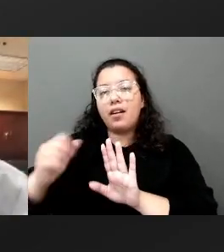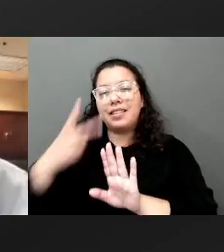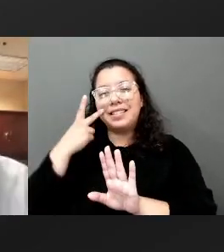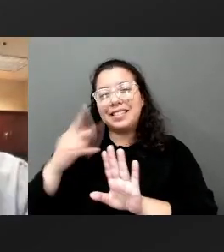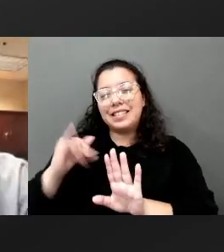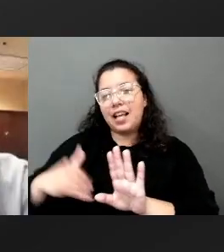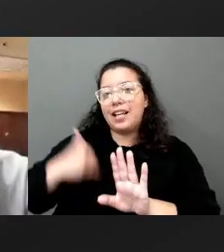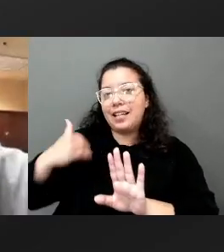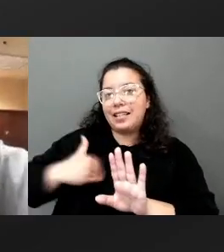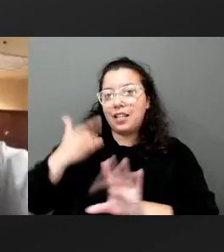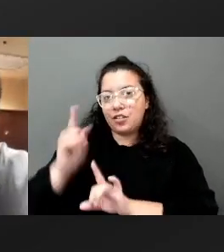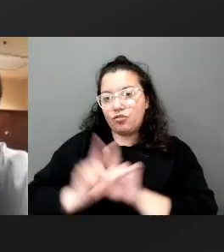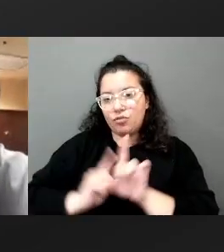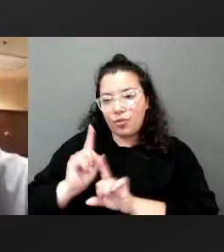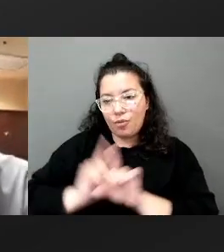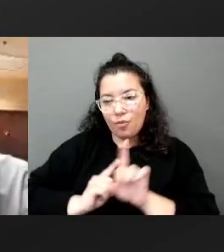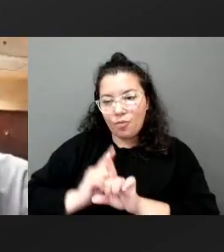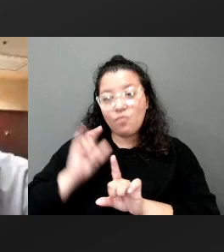what.